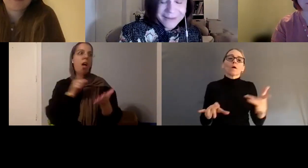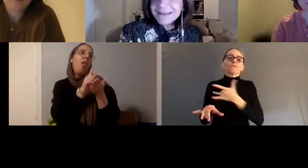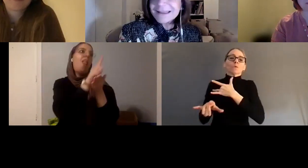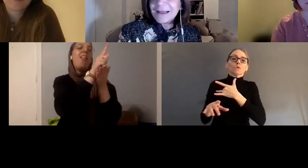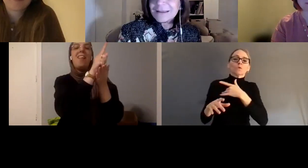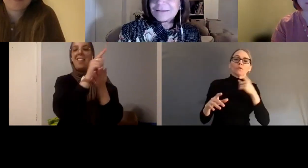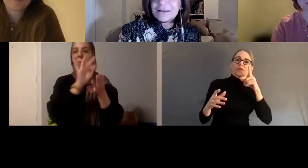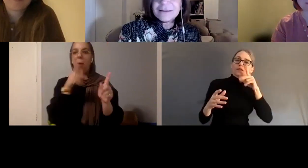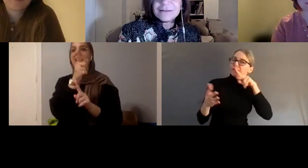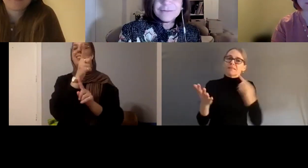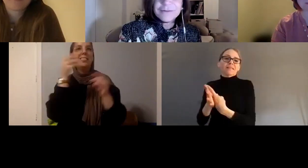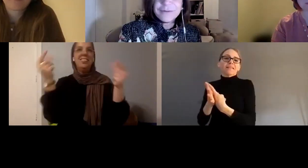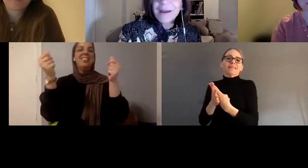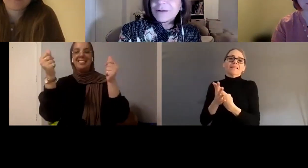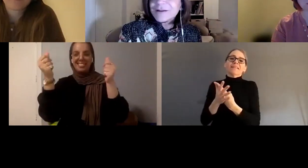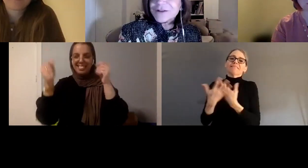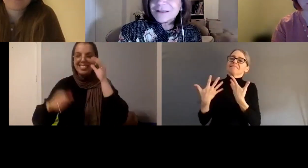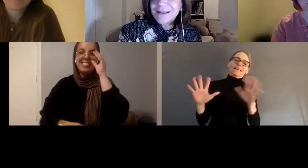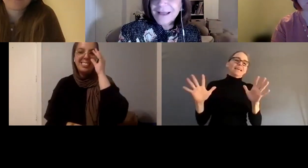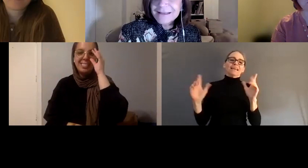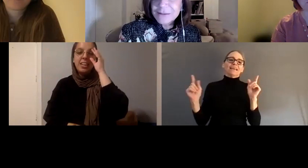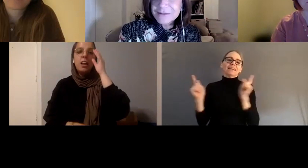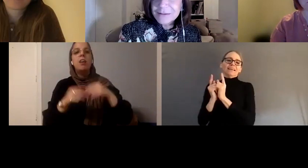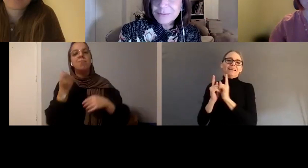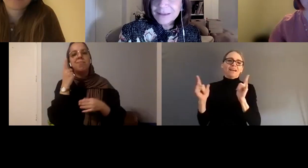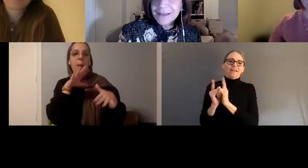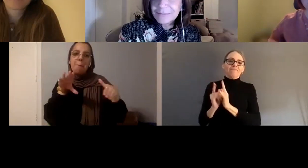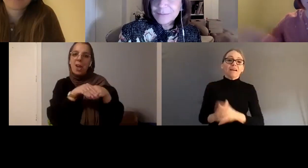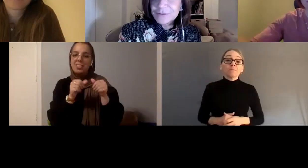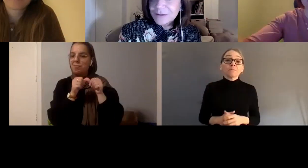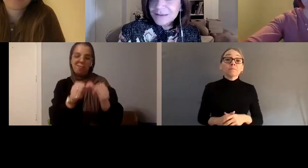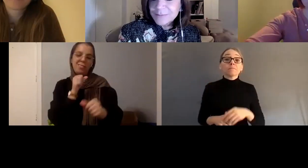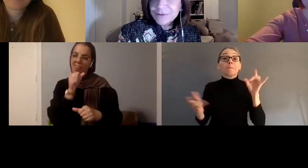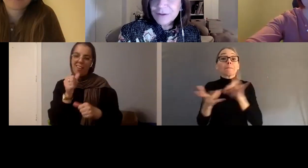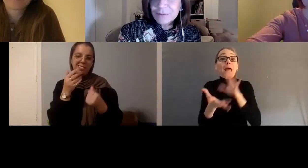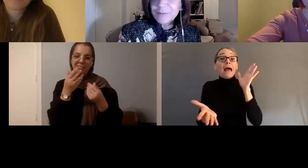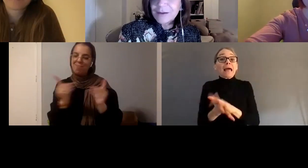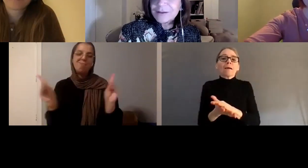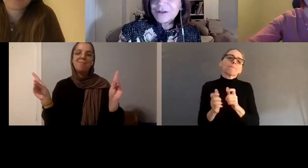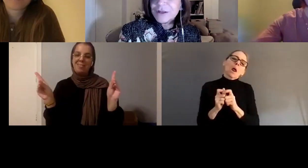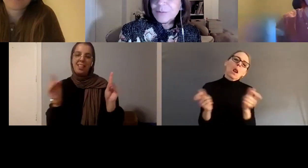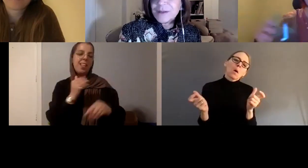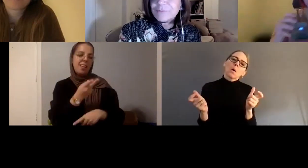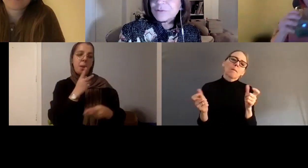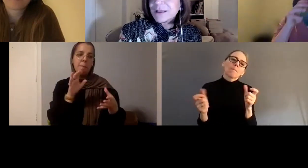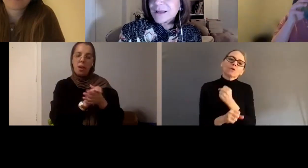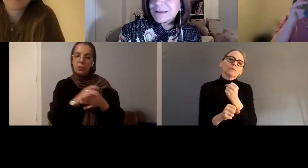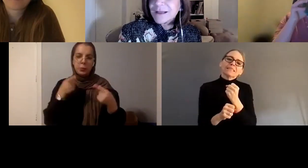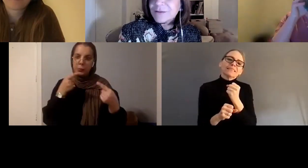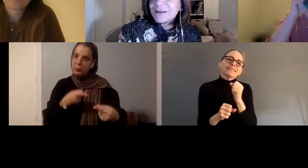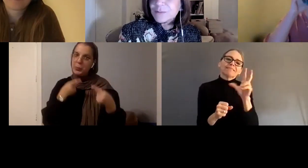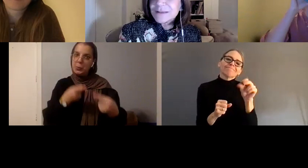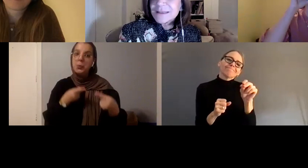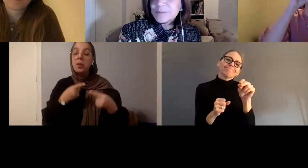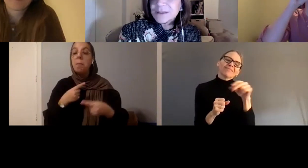the things did not, the marriage didn't last. It was a deeply troubled marriage, but I regret nothing